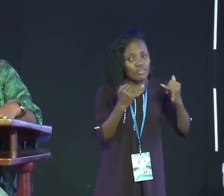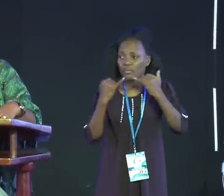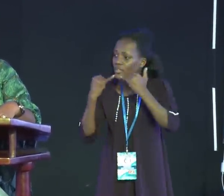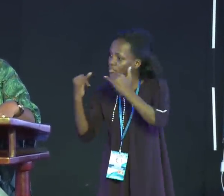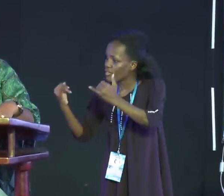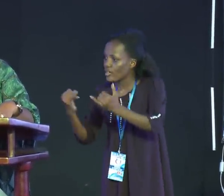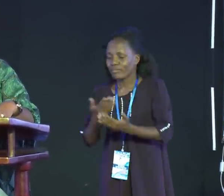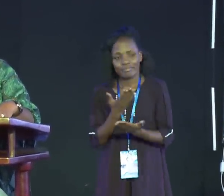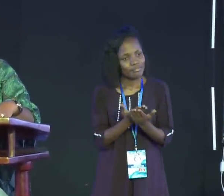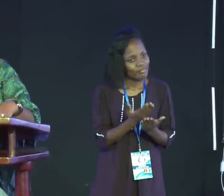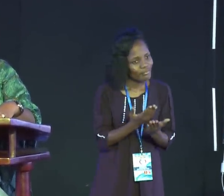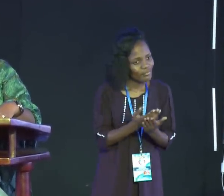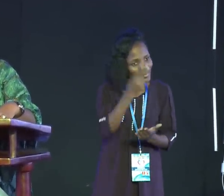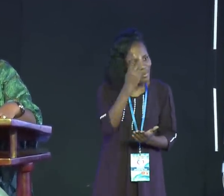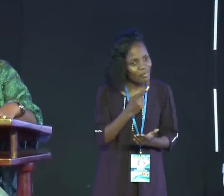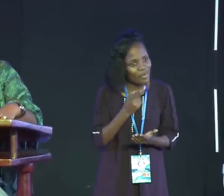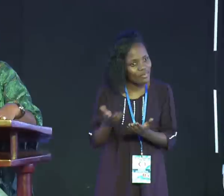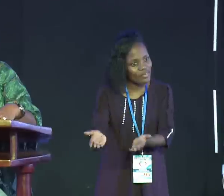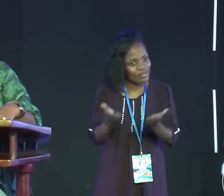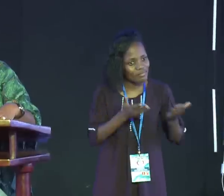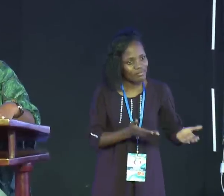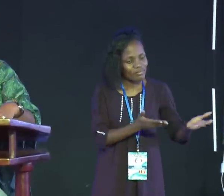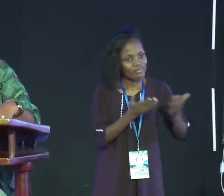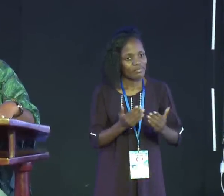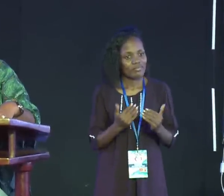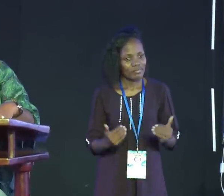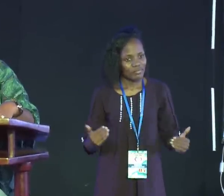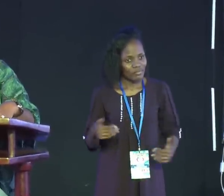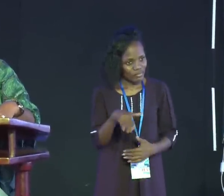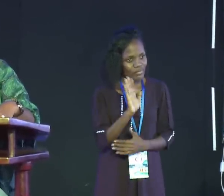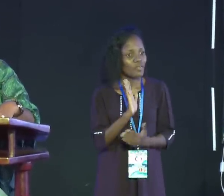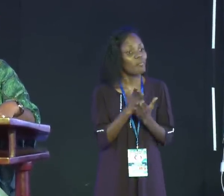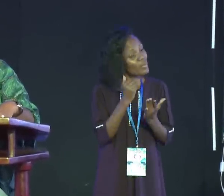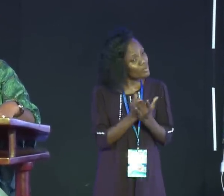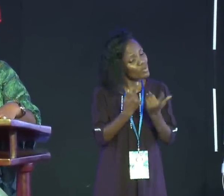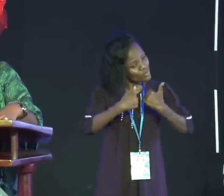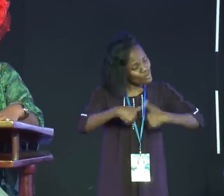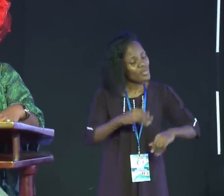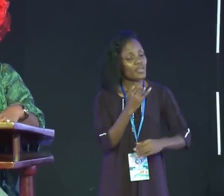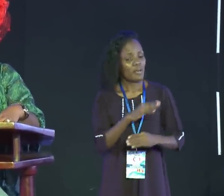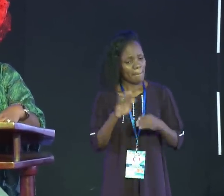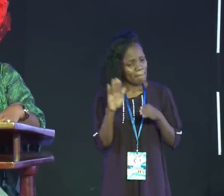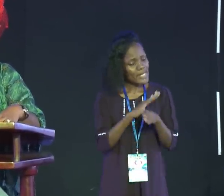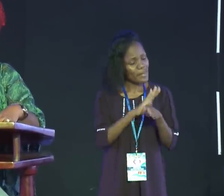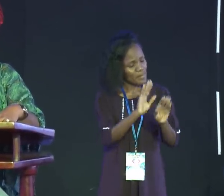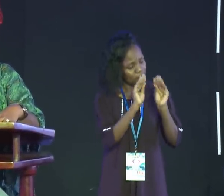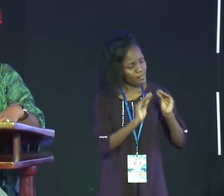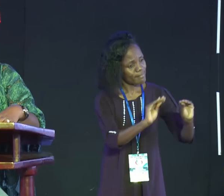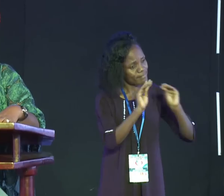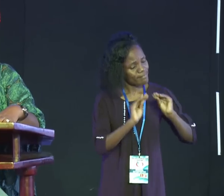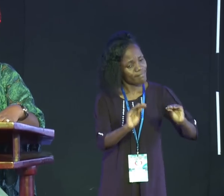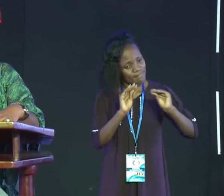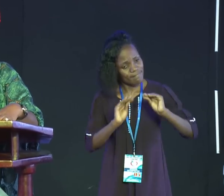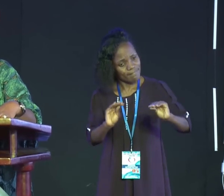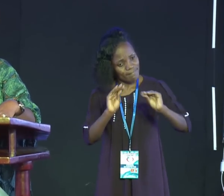I want to request you to give us your children. We are there and we are teaching.